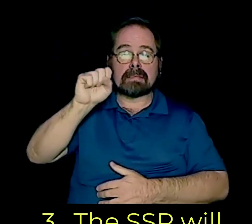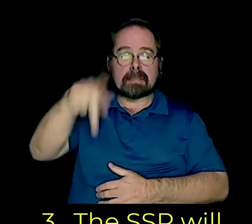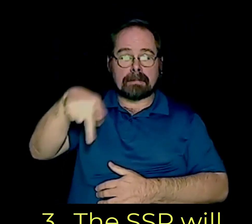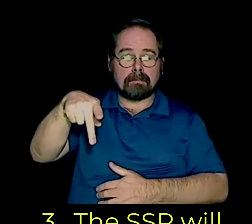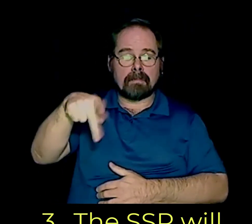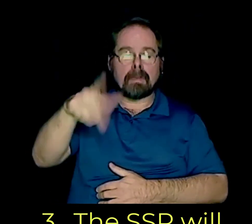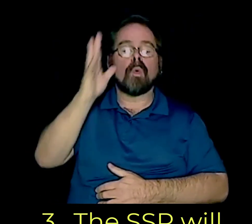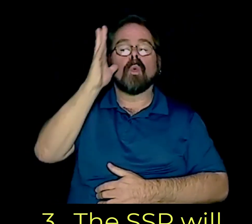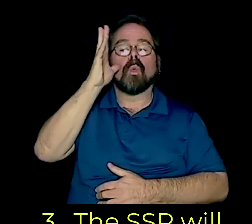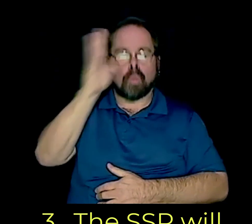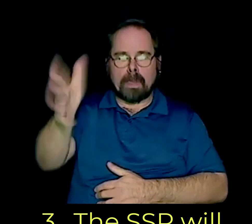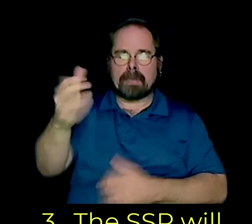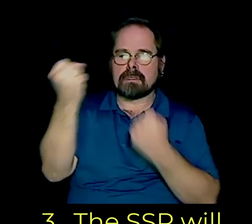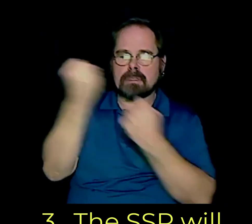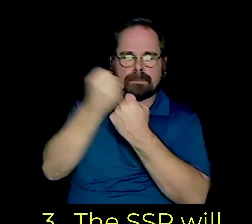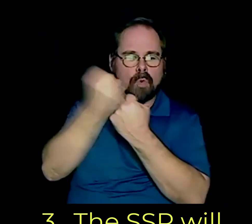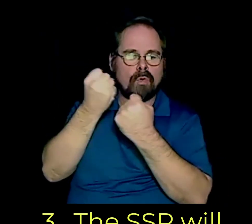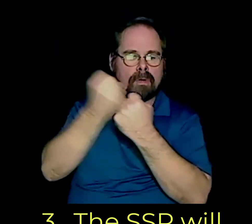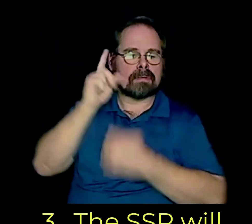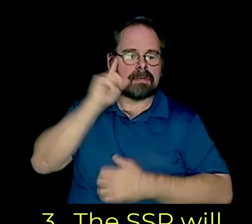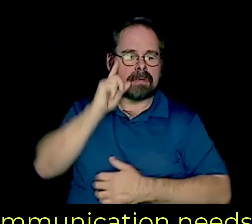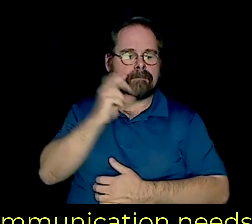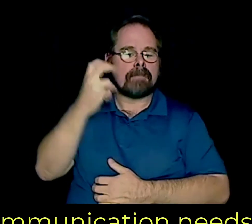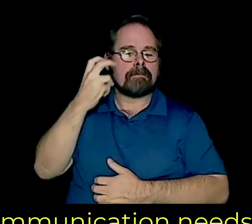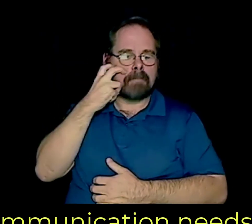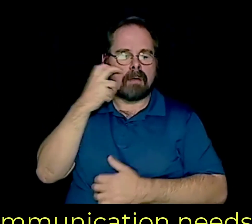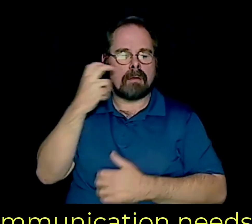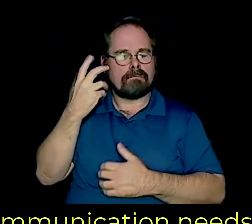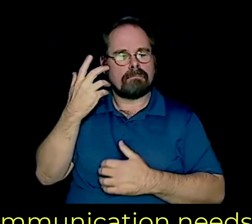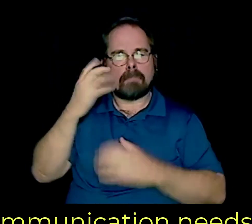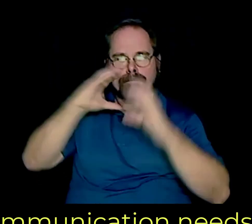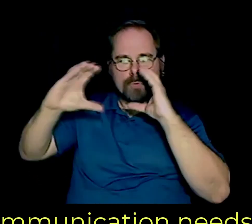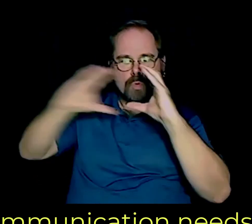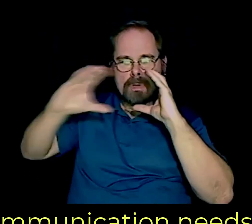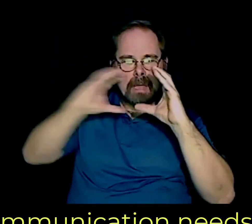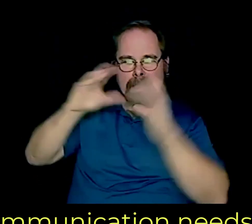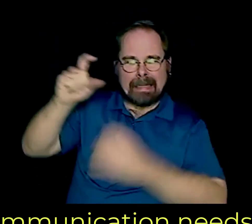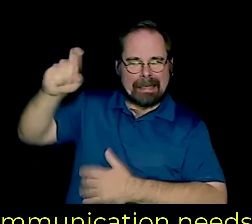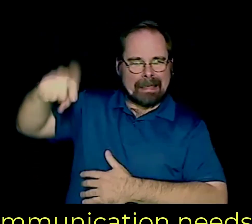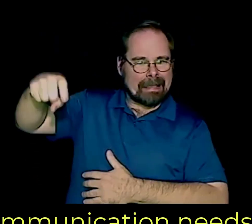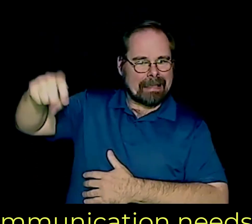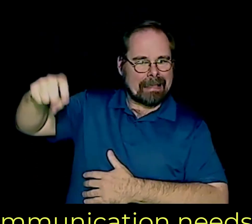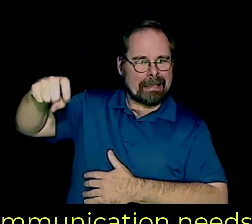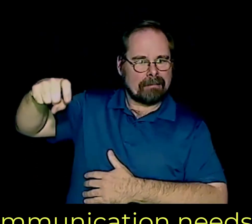The SSP will support the communication needs for the deafblind individual.